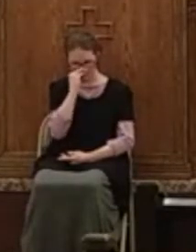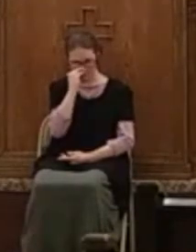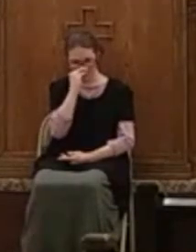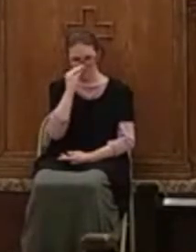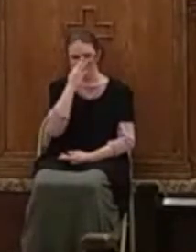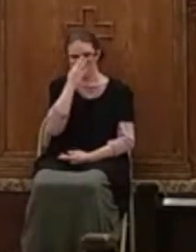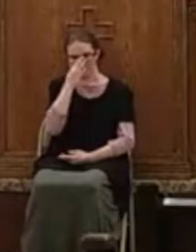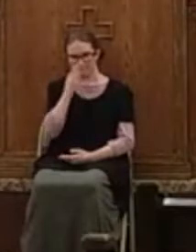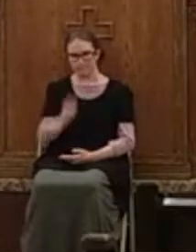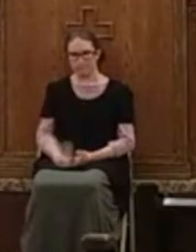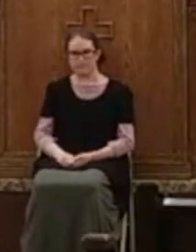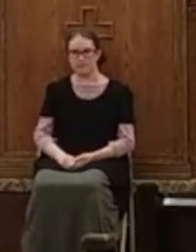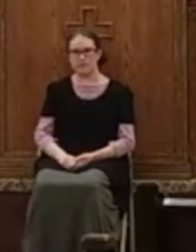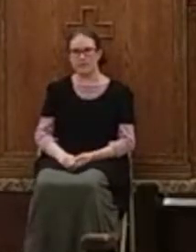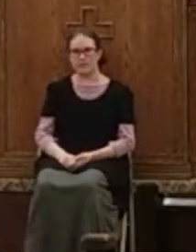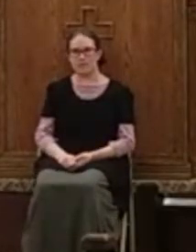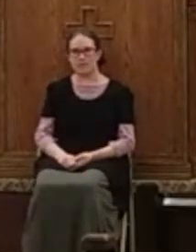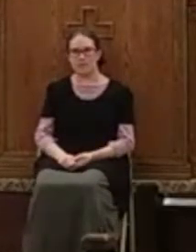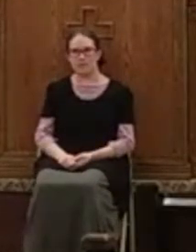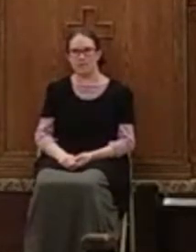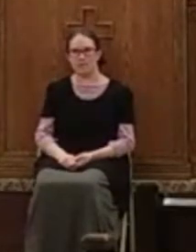If we was to,